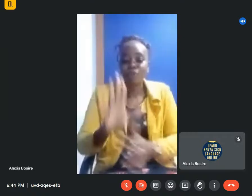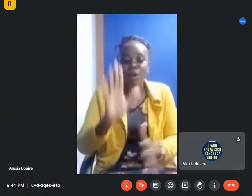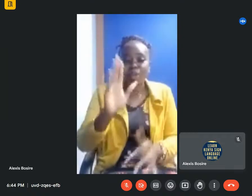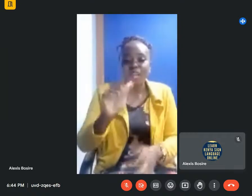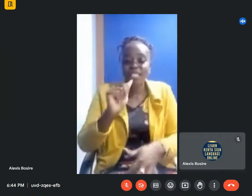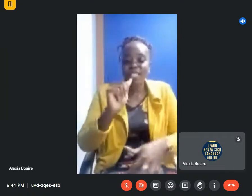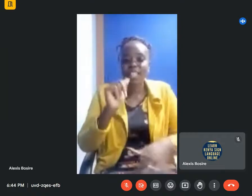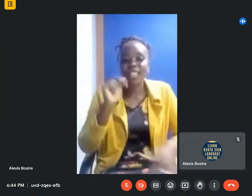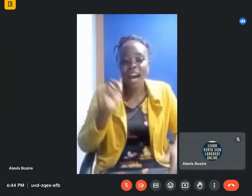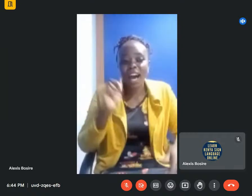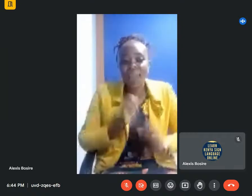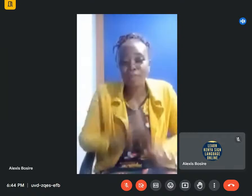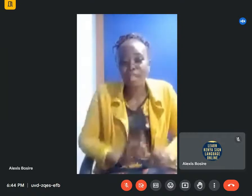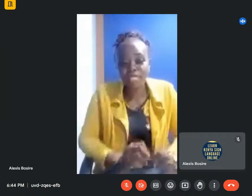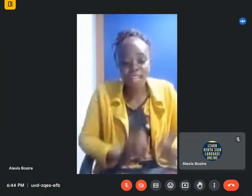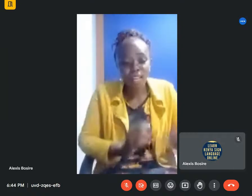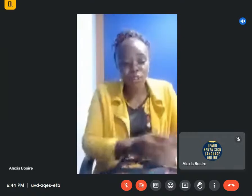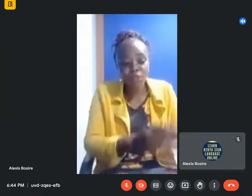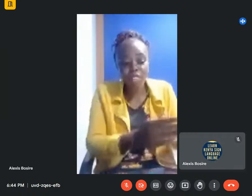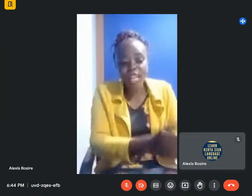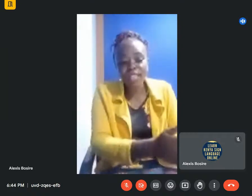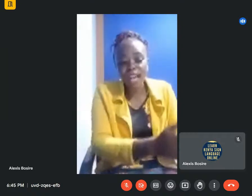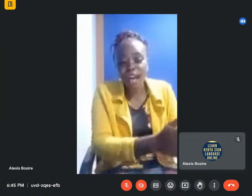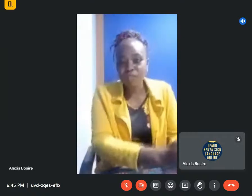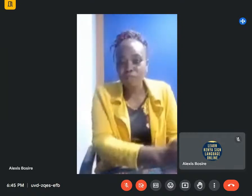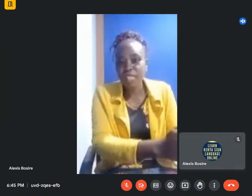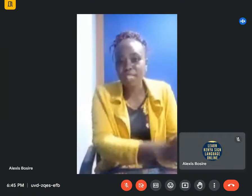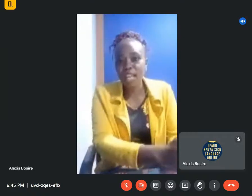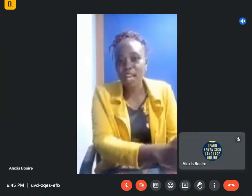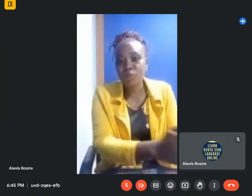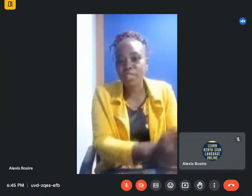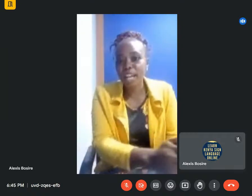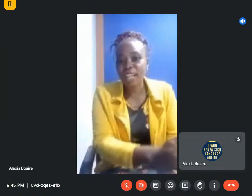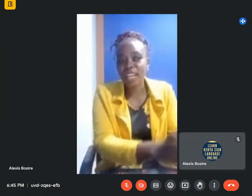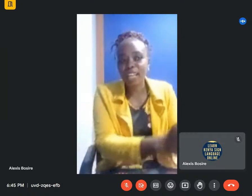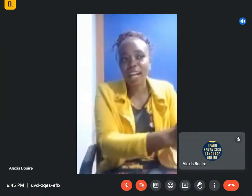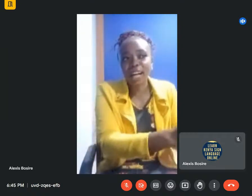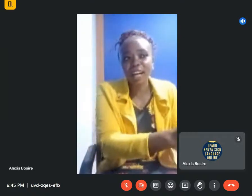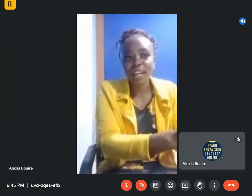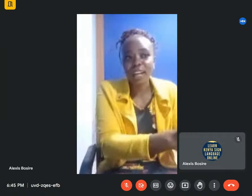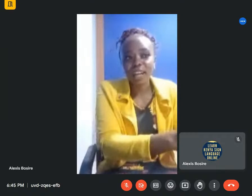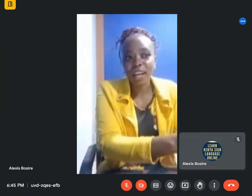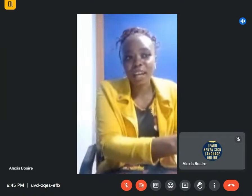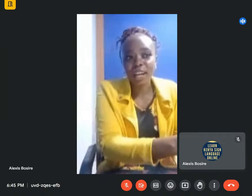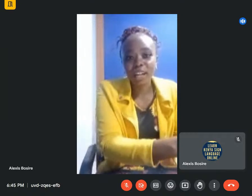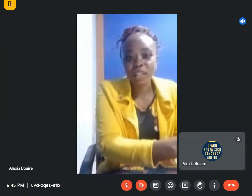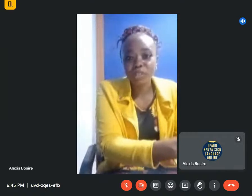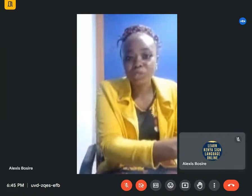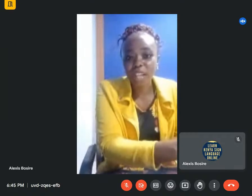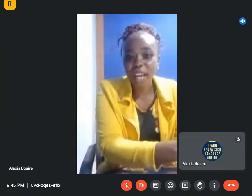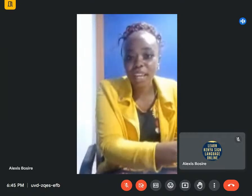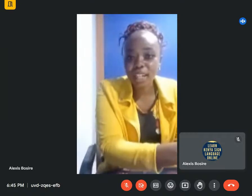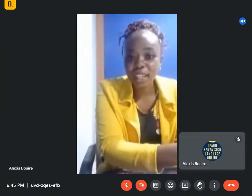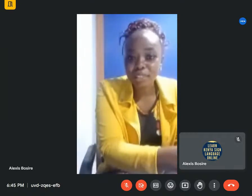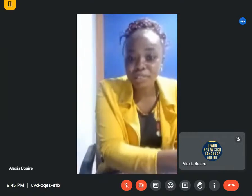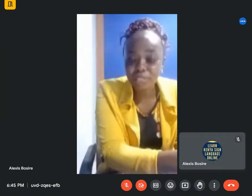By practicing the alphabets. You should sign the alphabets A to Z in for like